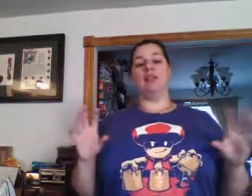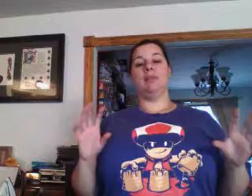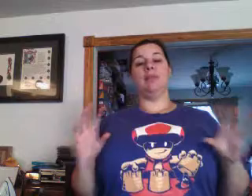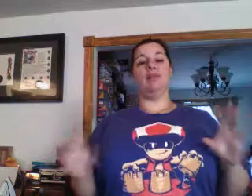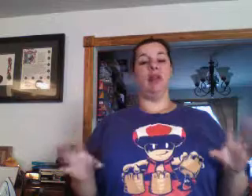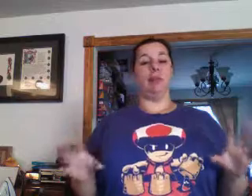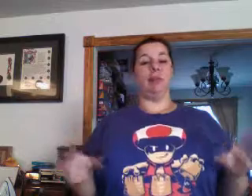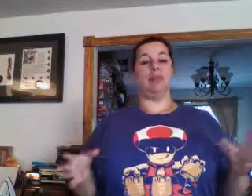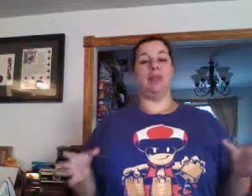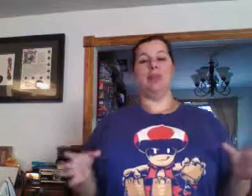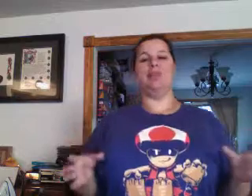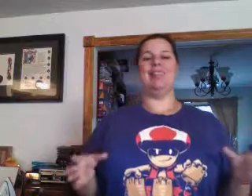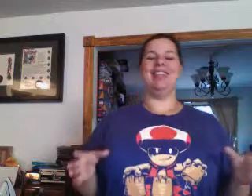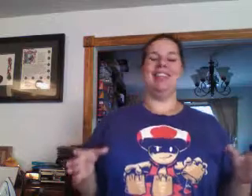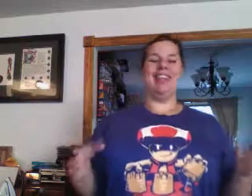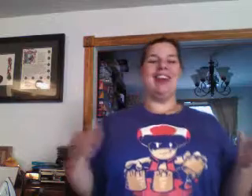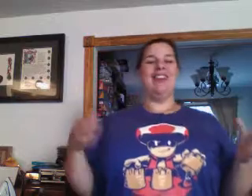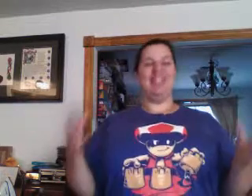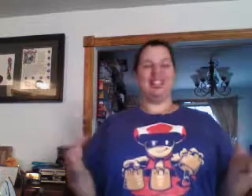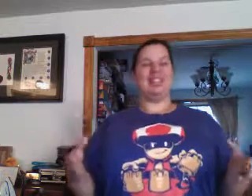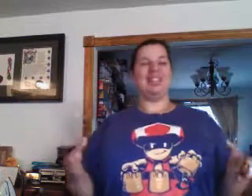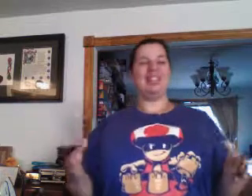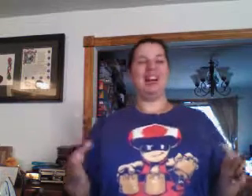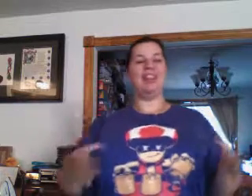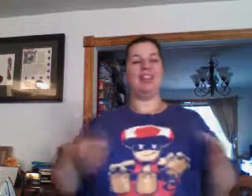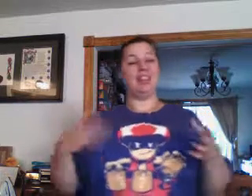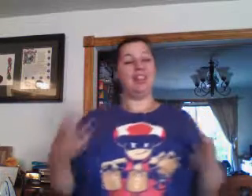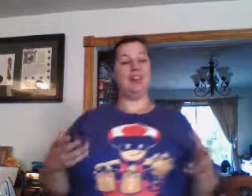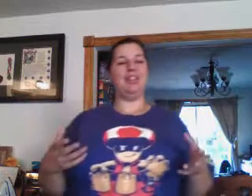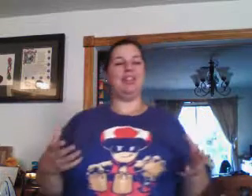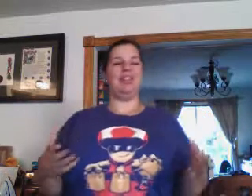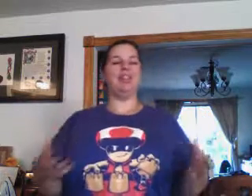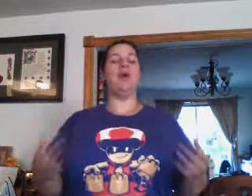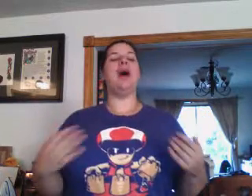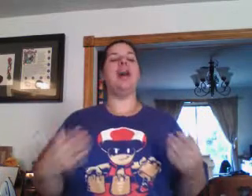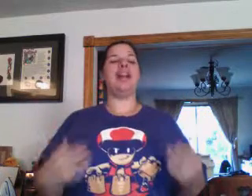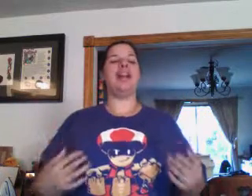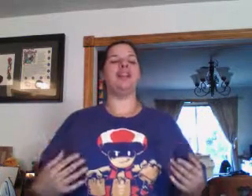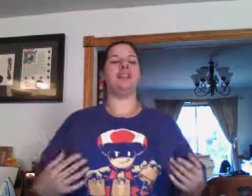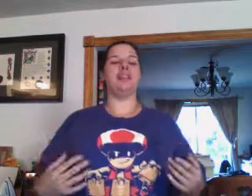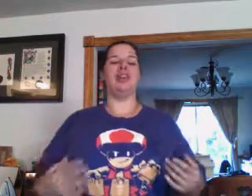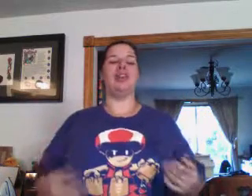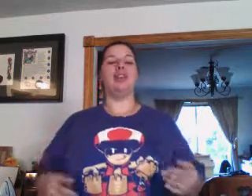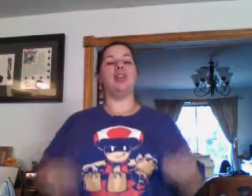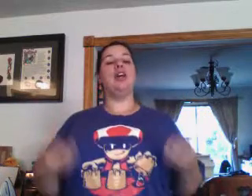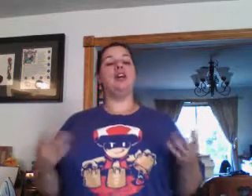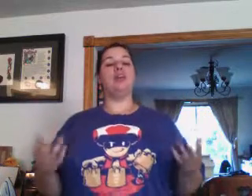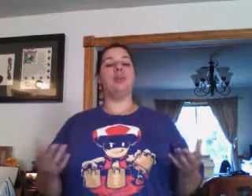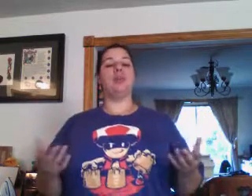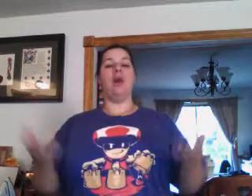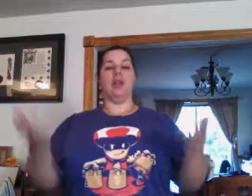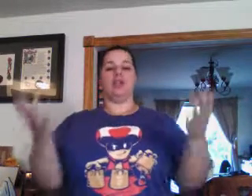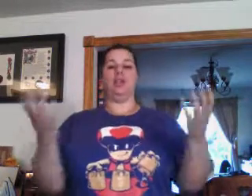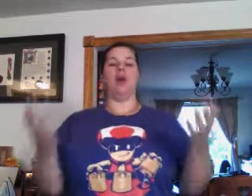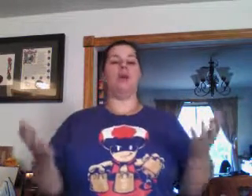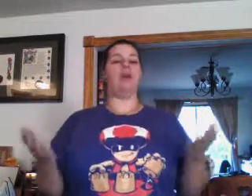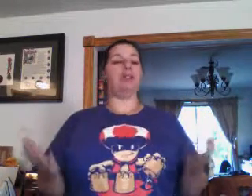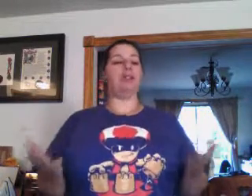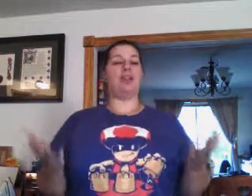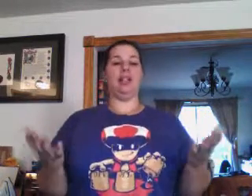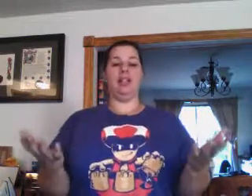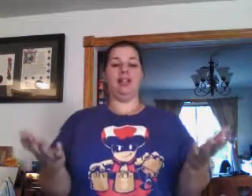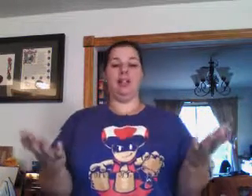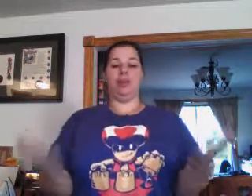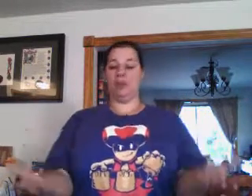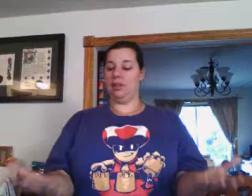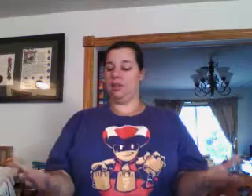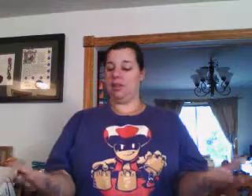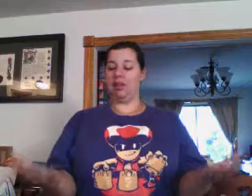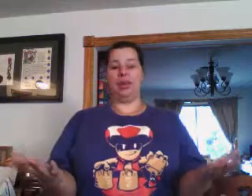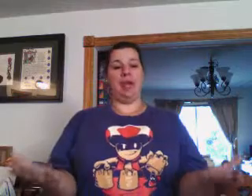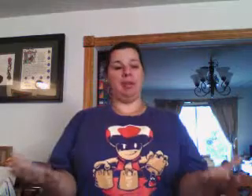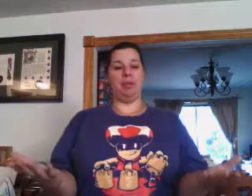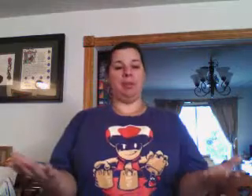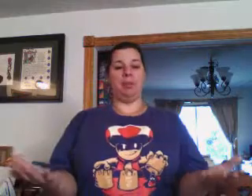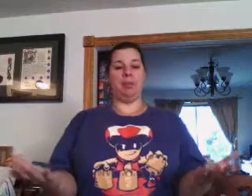some verbs. So we just did chocolate, so now we need to know how to ask for chocolate. So want. Want is very easy. You're going to take your hands out,